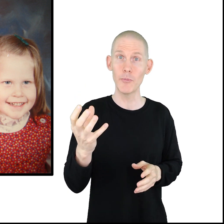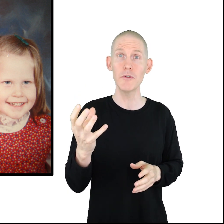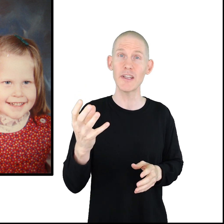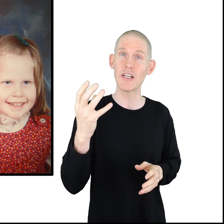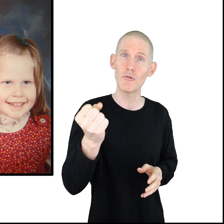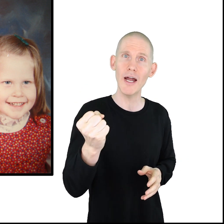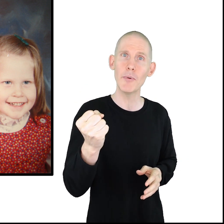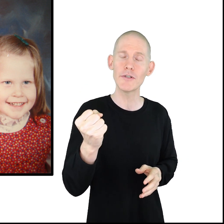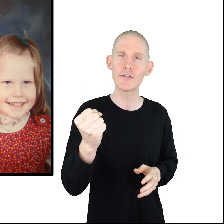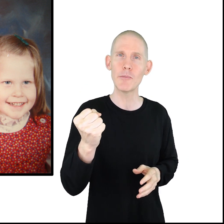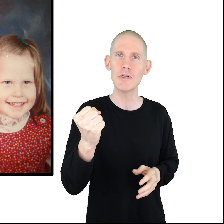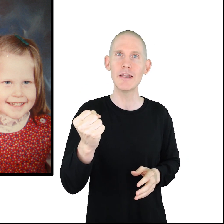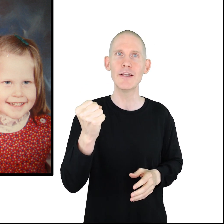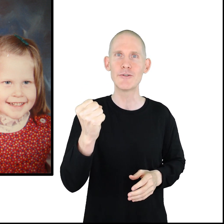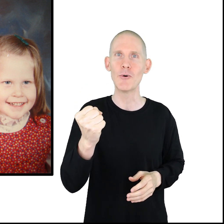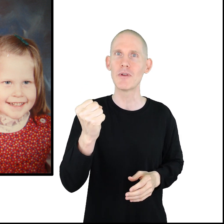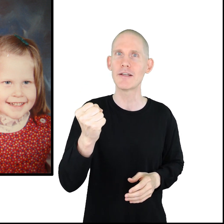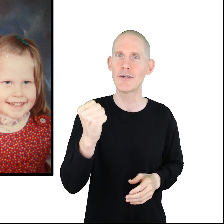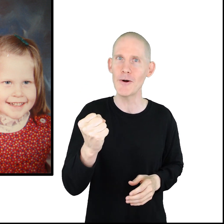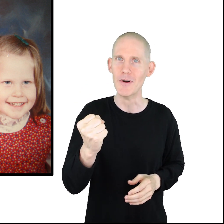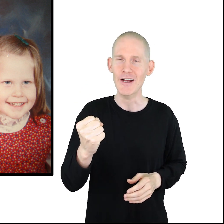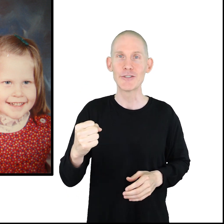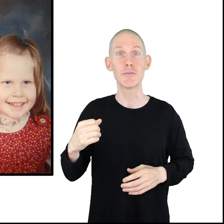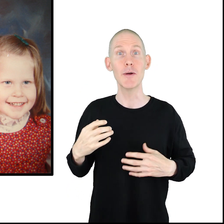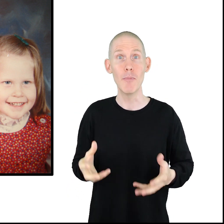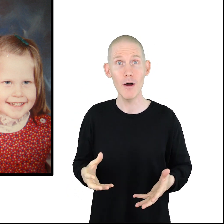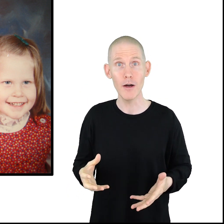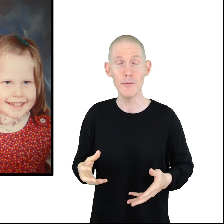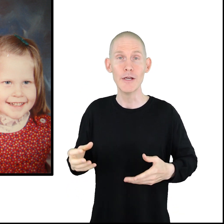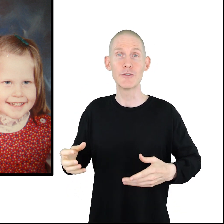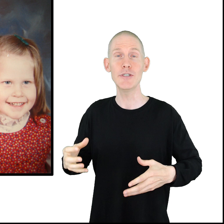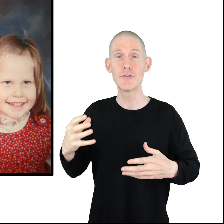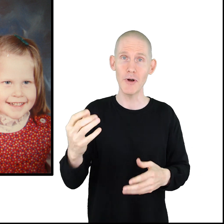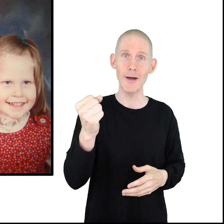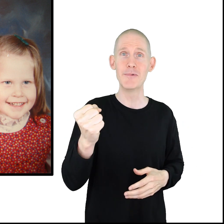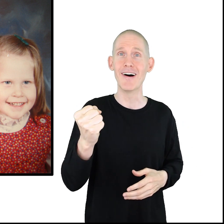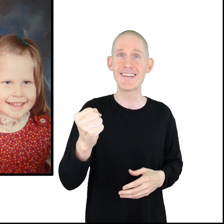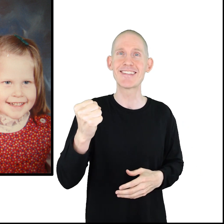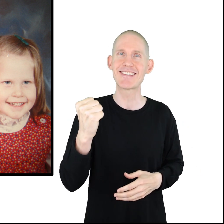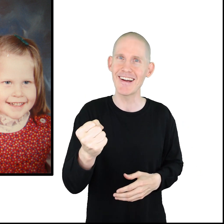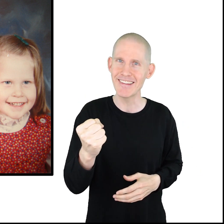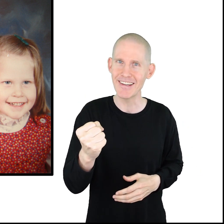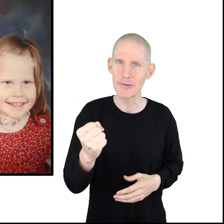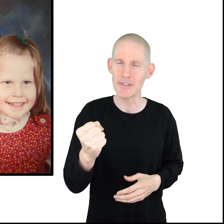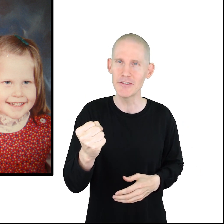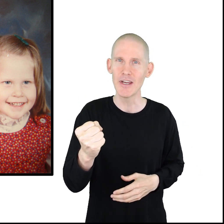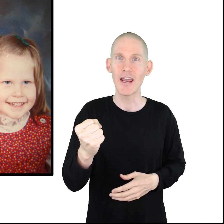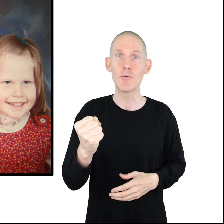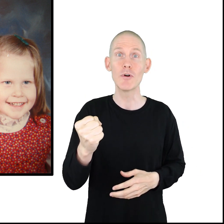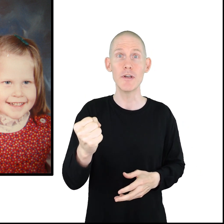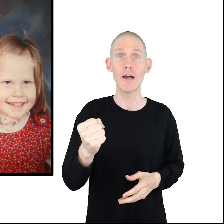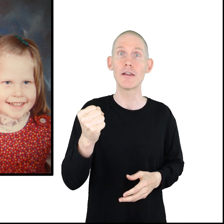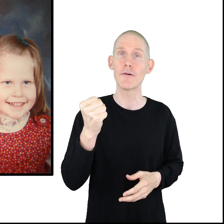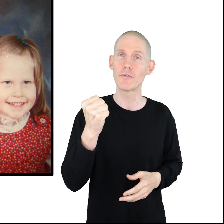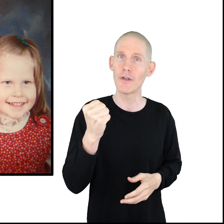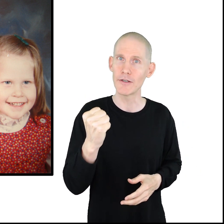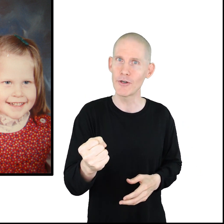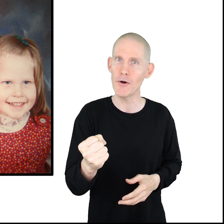bulldog, they grab onto something and they don't let go. So my mom, she grabbed onto sign language and would not let, let go.